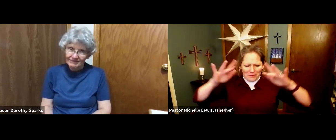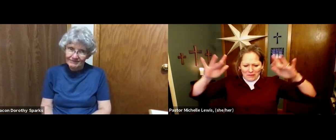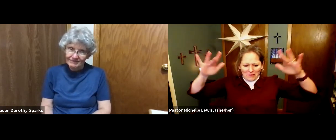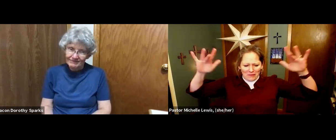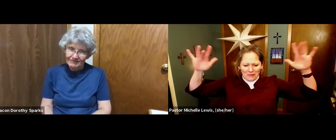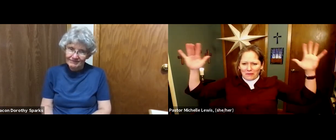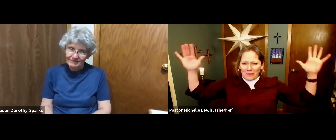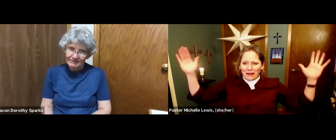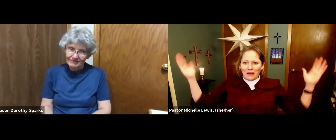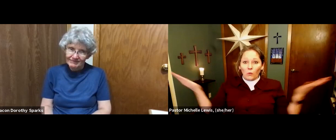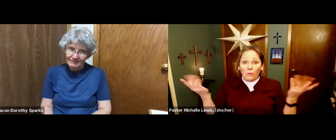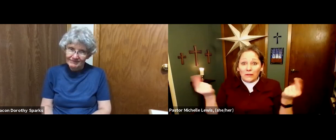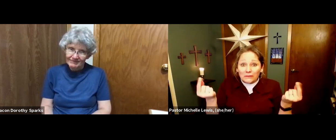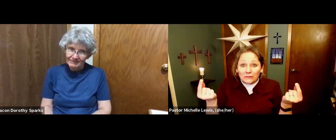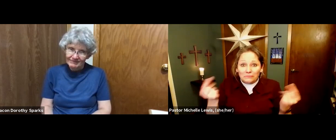Names you